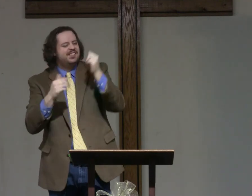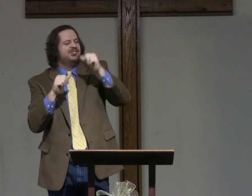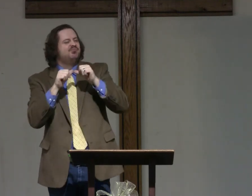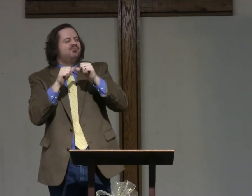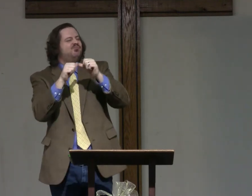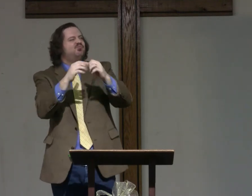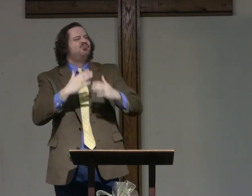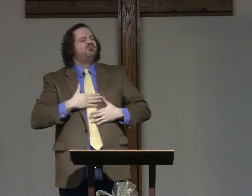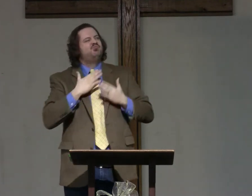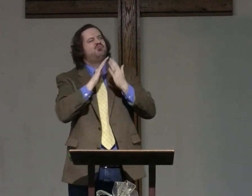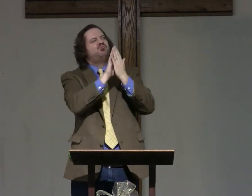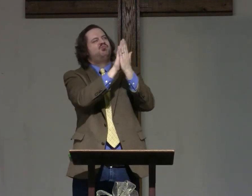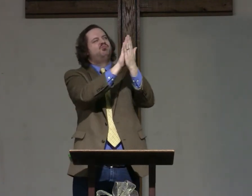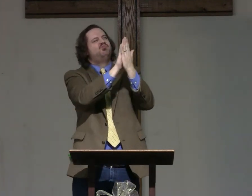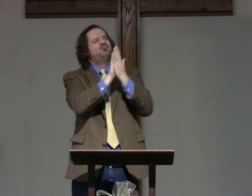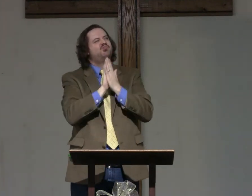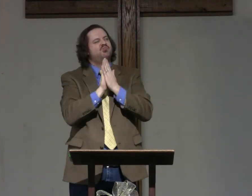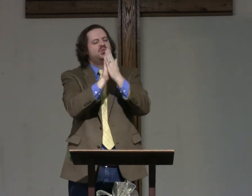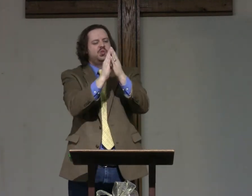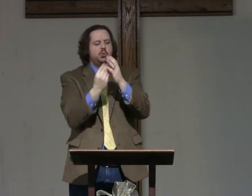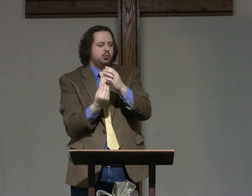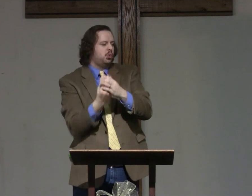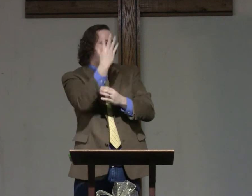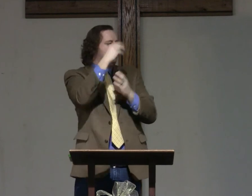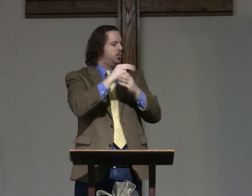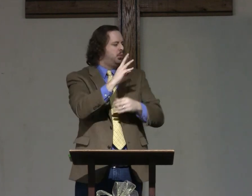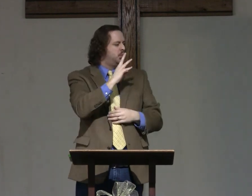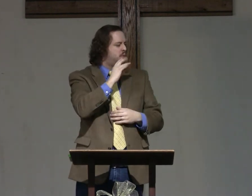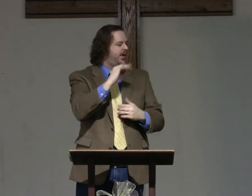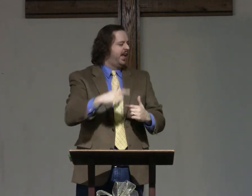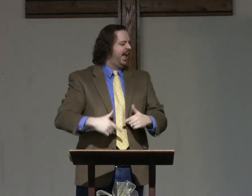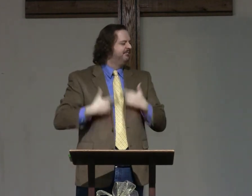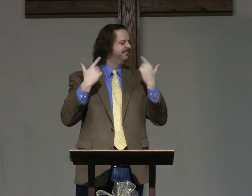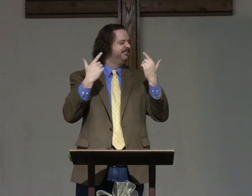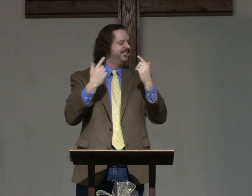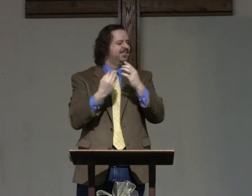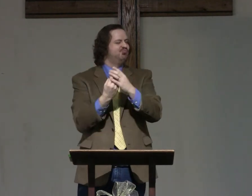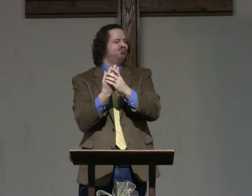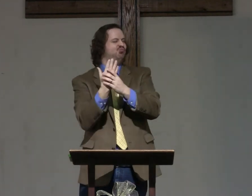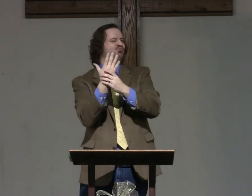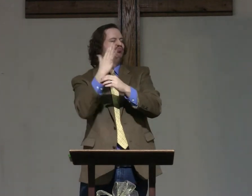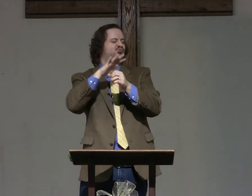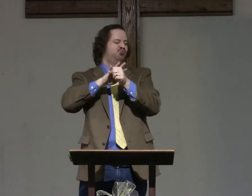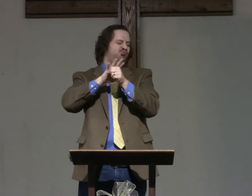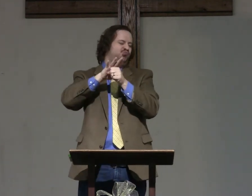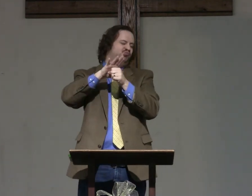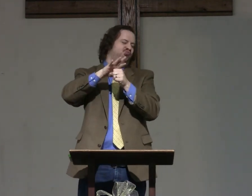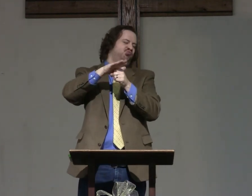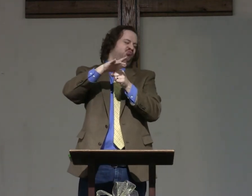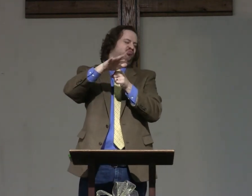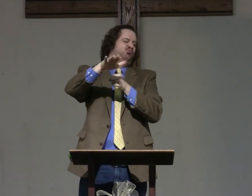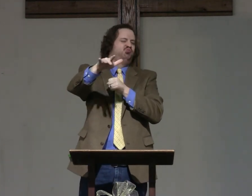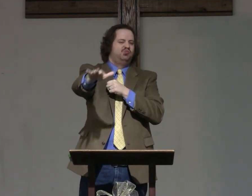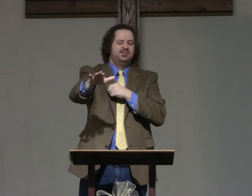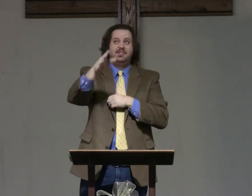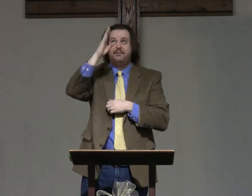and happy to continue to grow in service and relationship to God with the water of life.